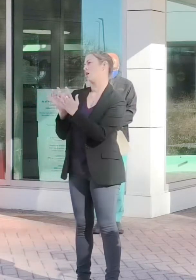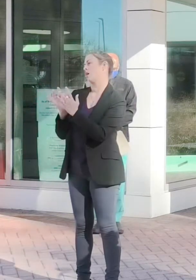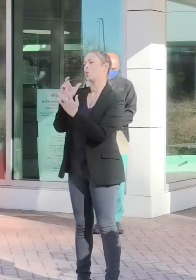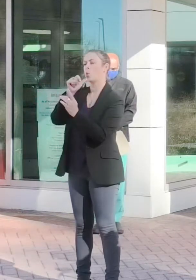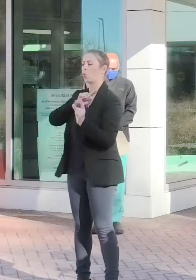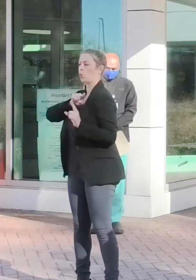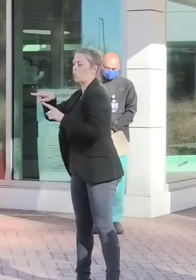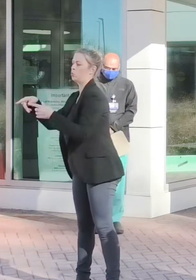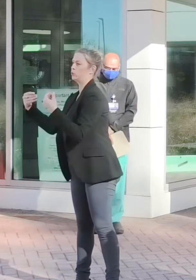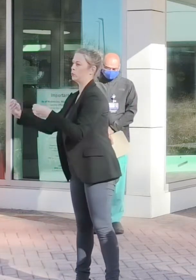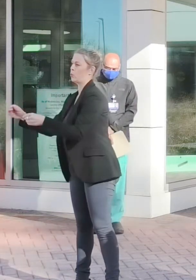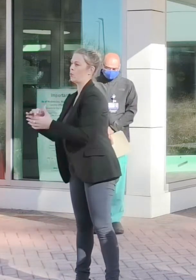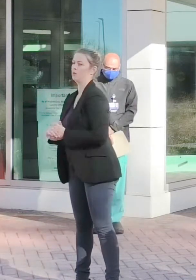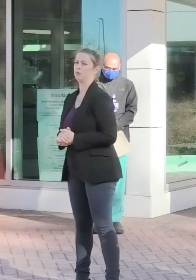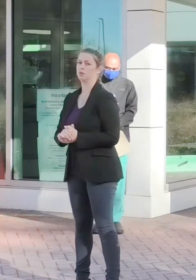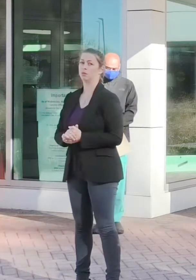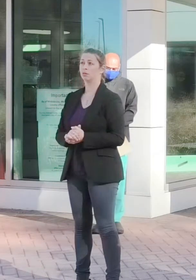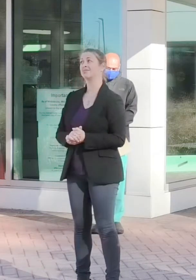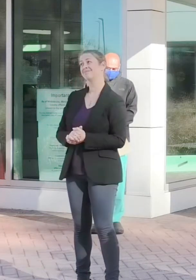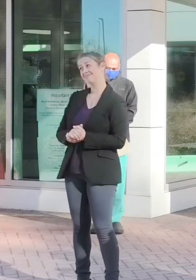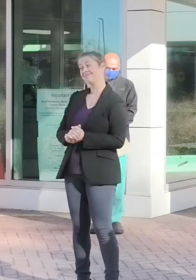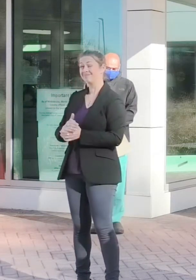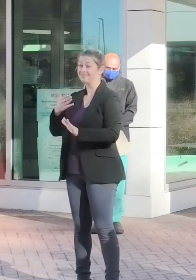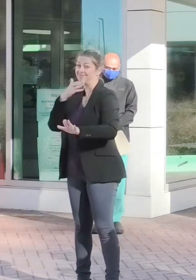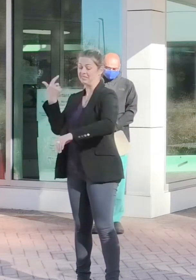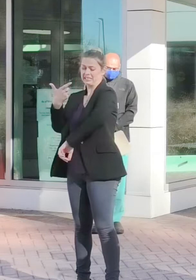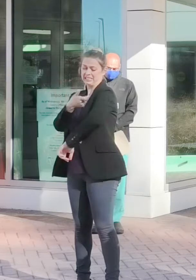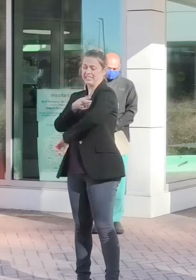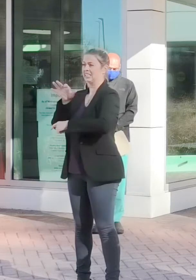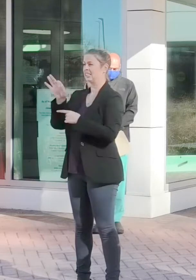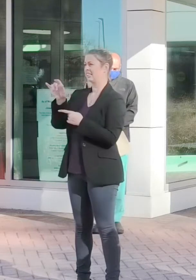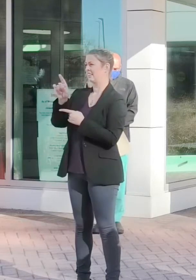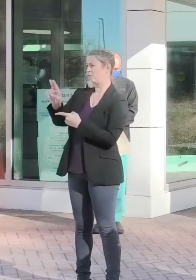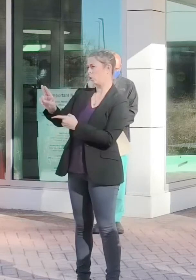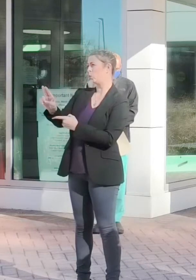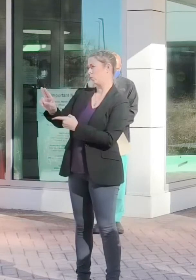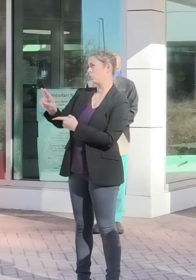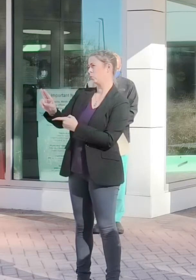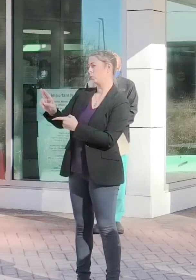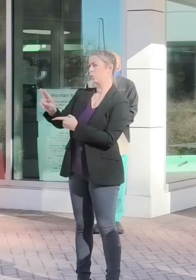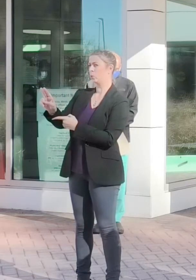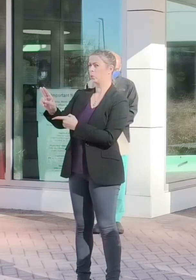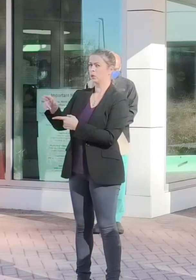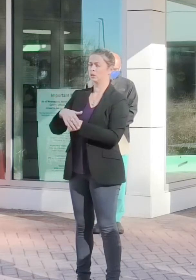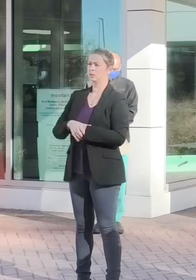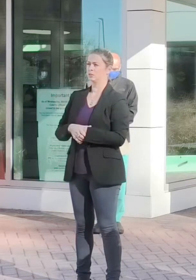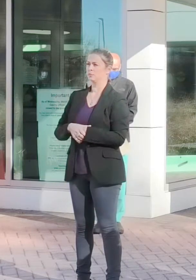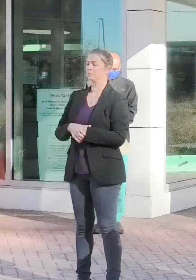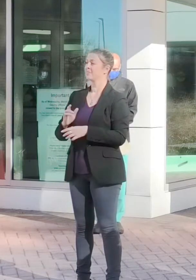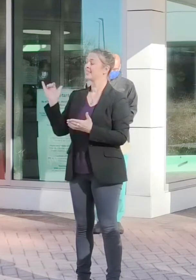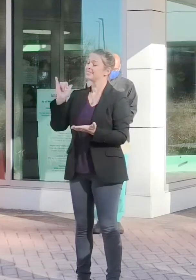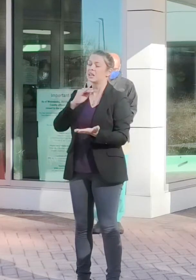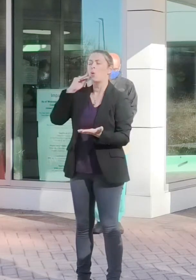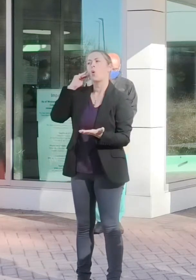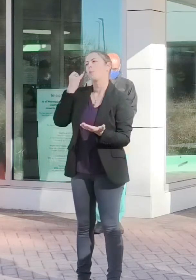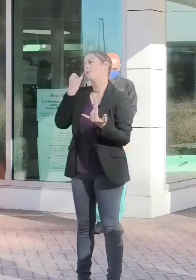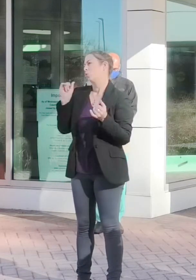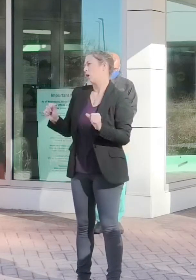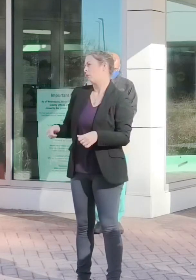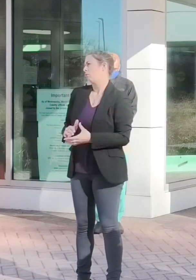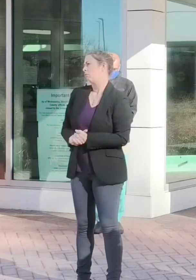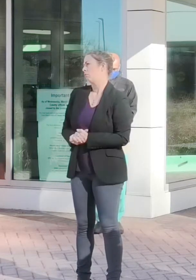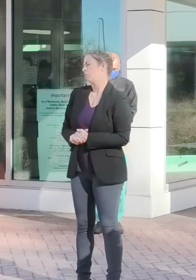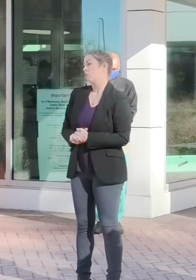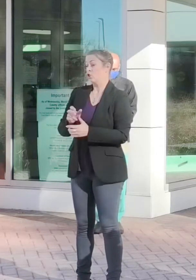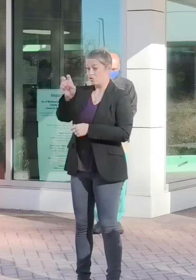done so. Stay home if possible. It's the best way to protect yourself. And avoid